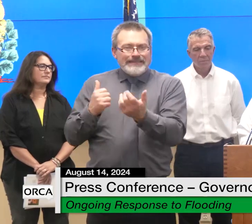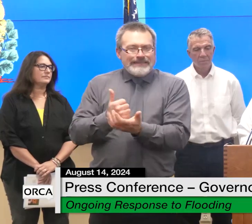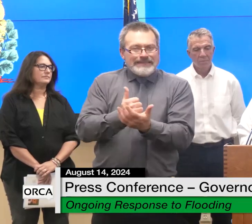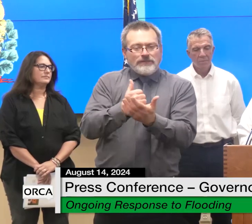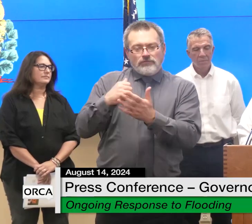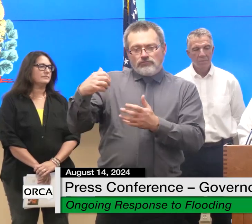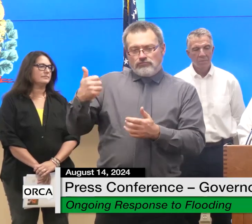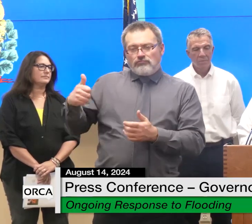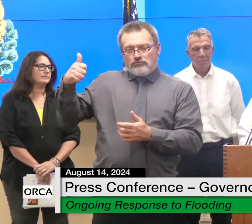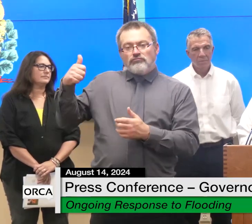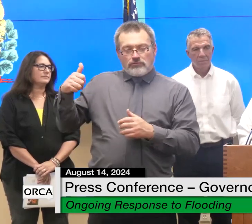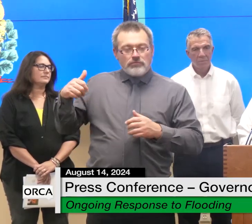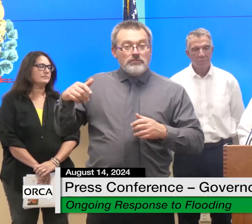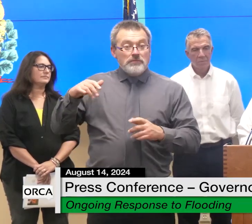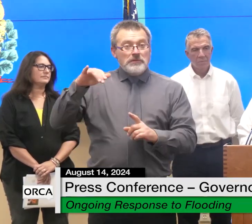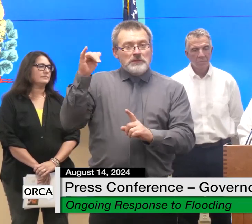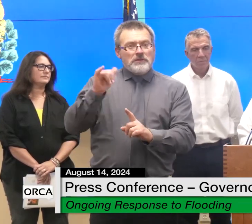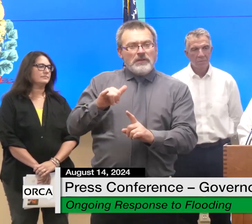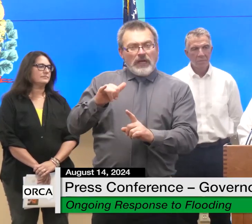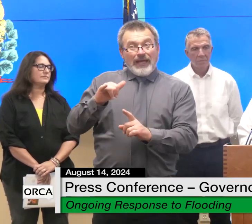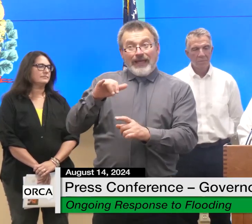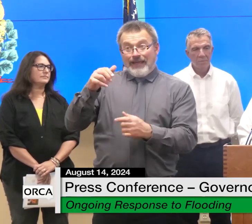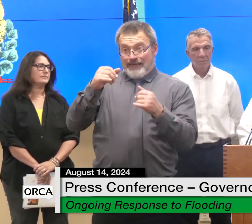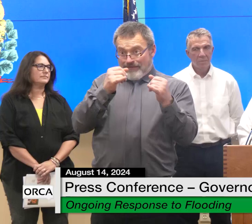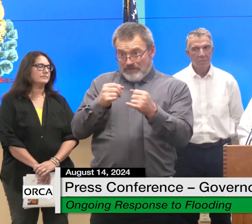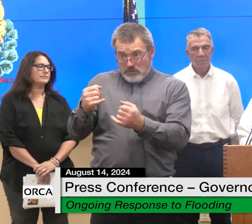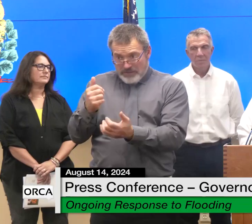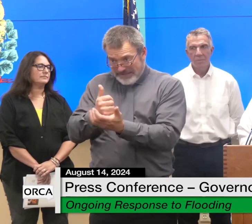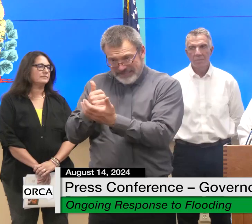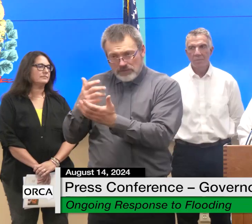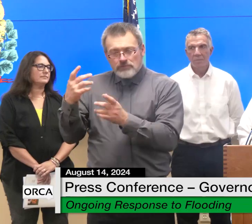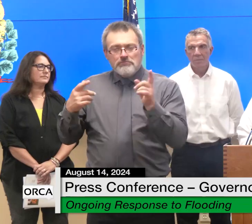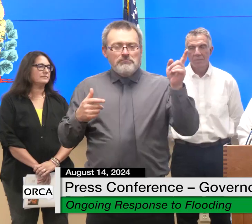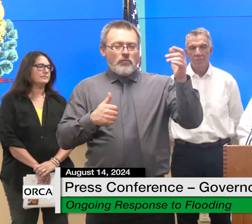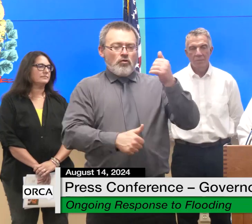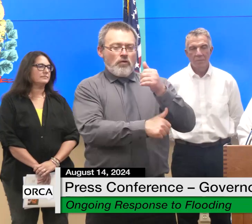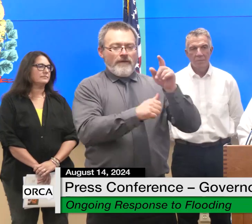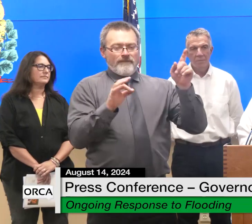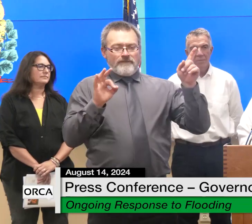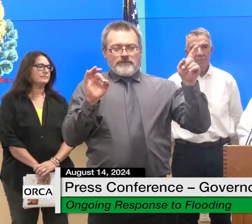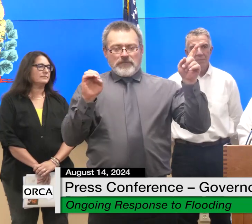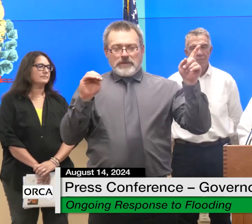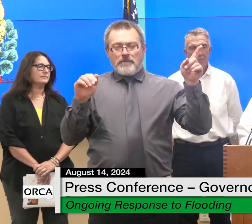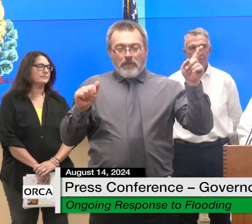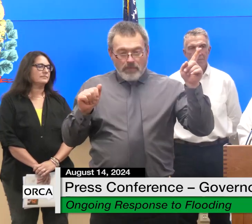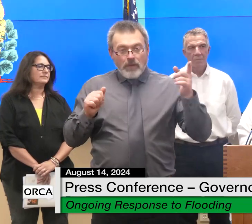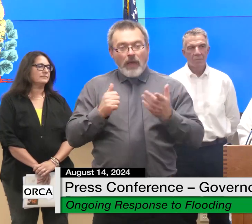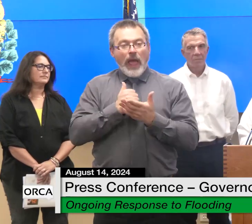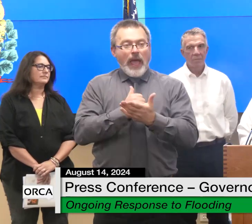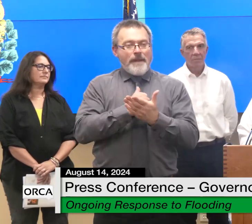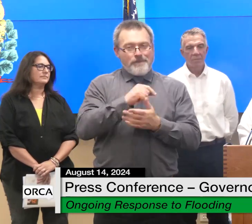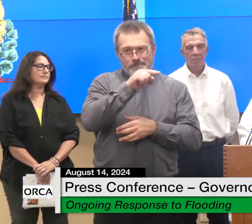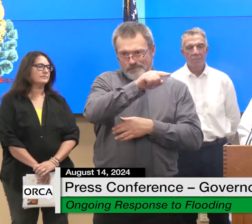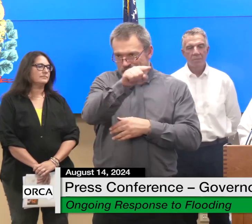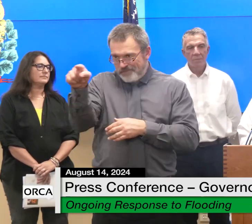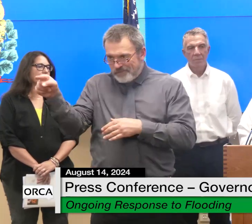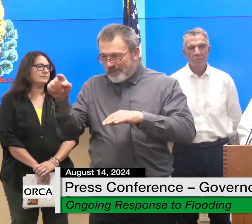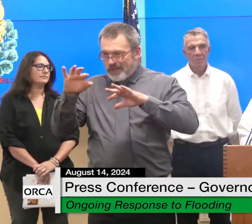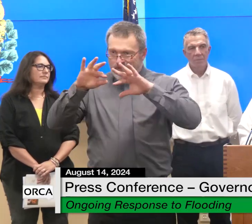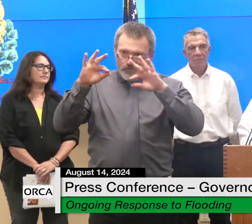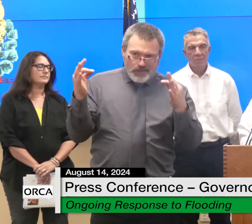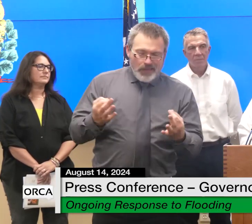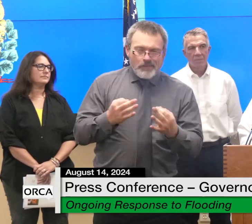Individual assistance, which is a FEMA program, is about helping families recover from disaster once a disaster